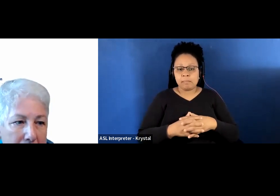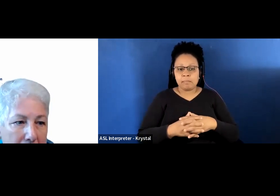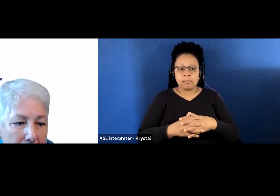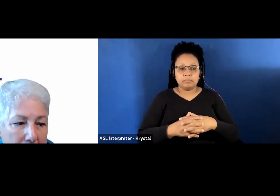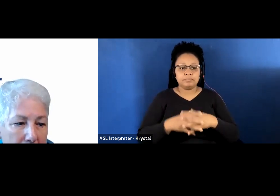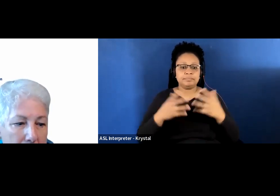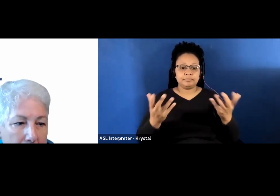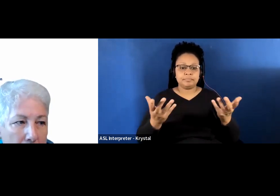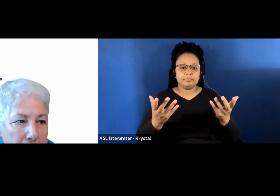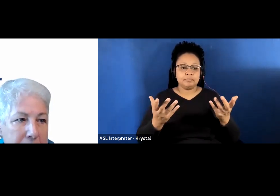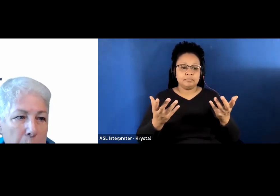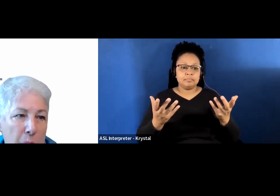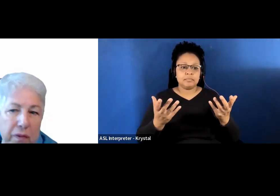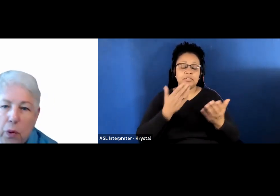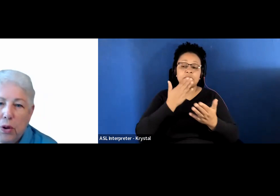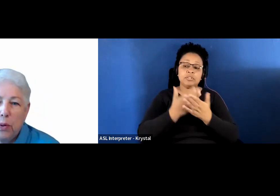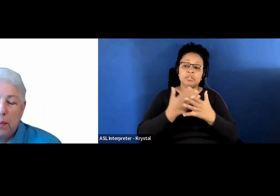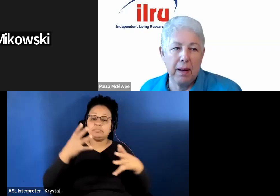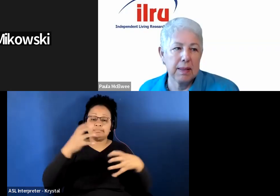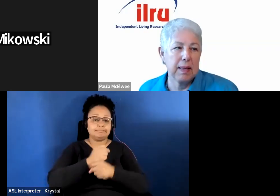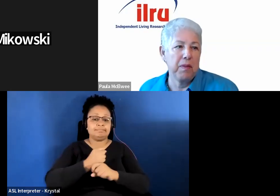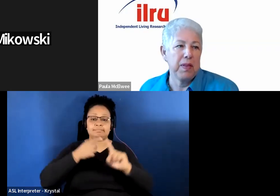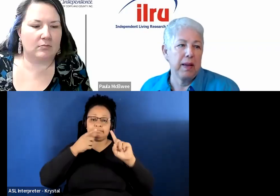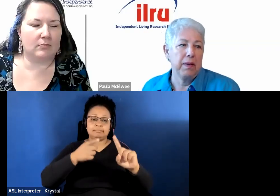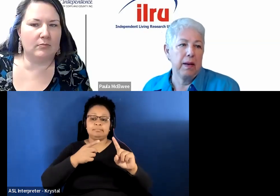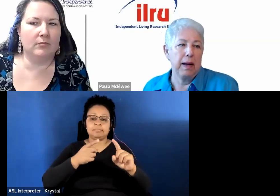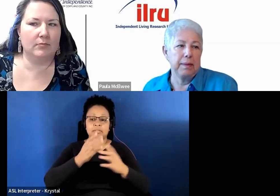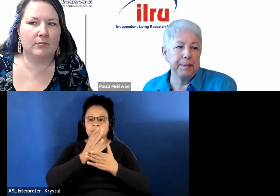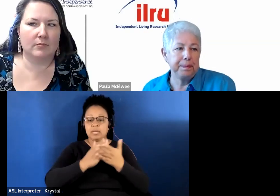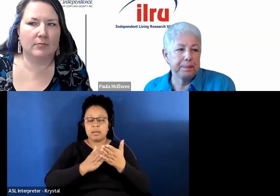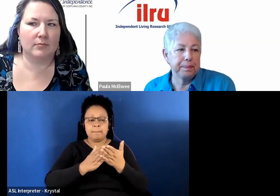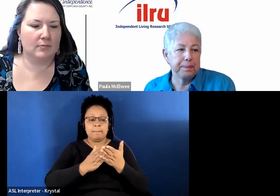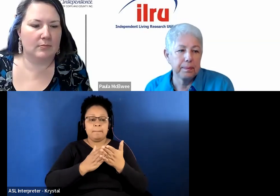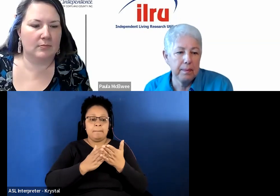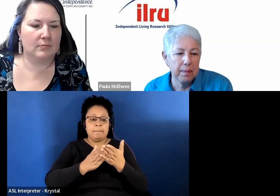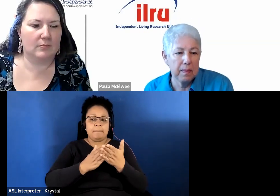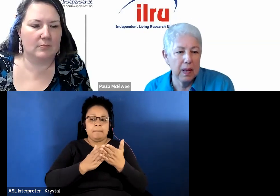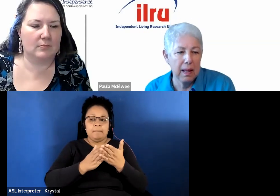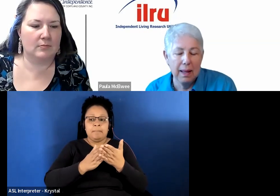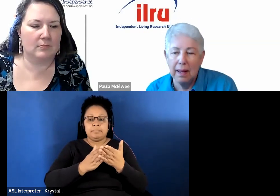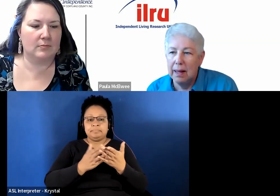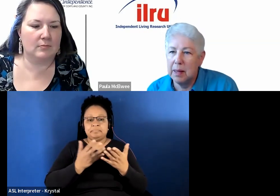So that's a good summary for you about some of the